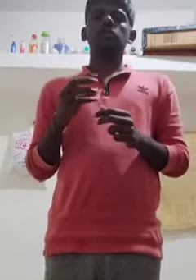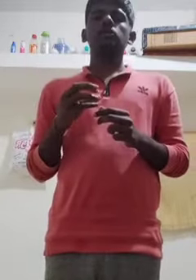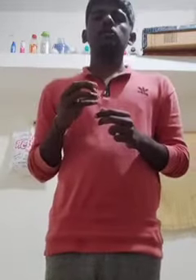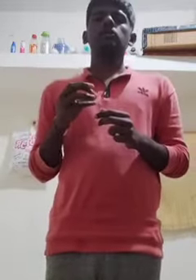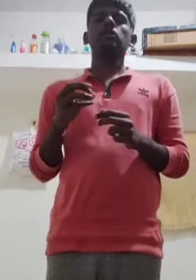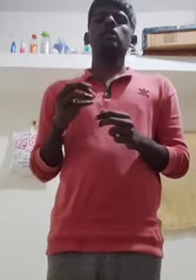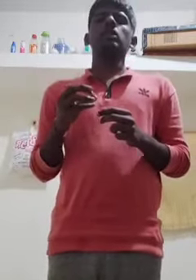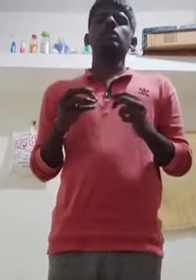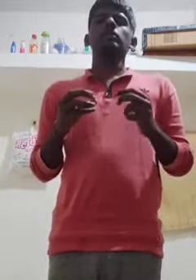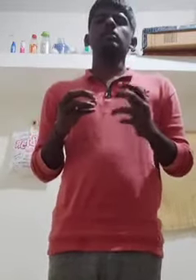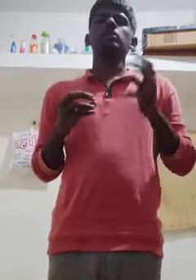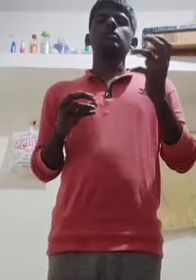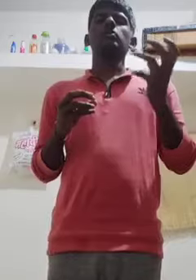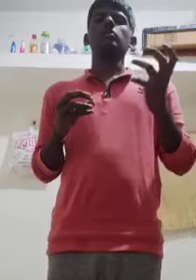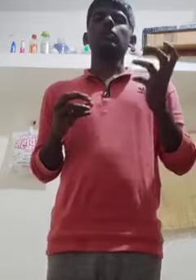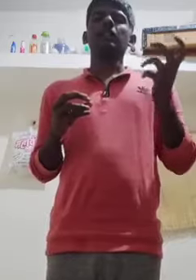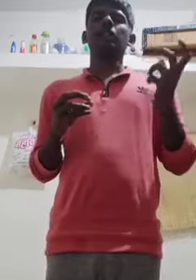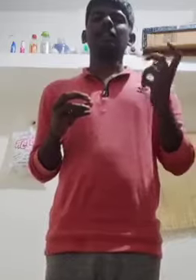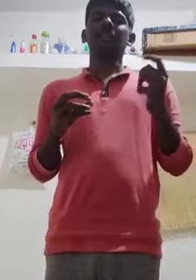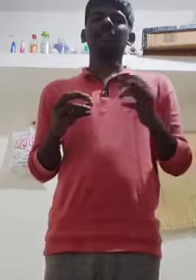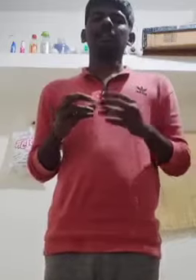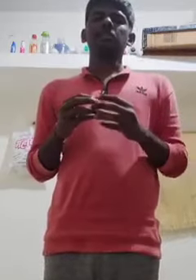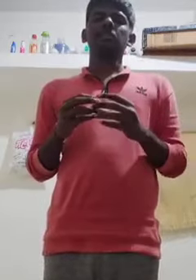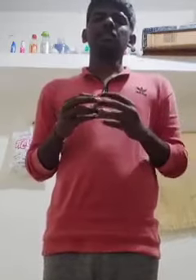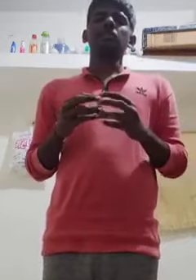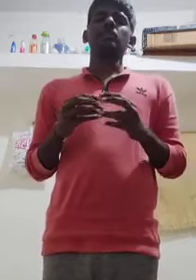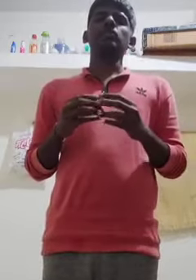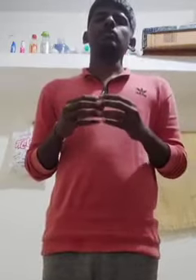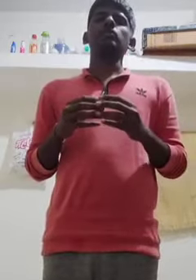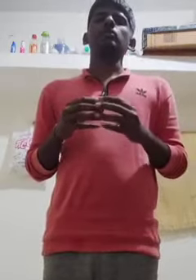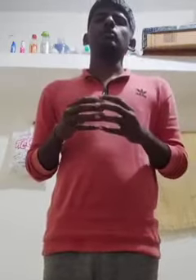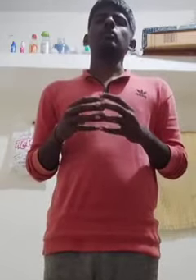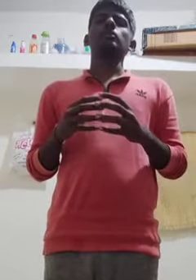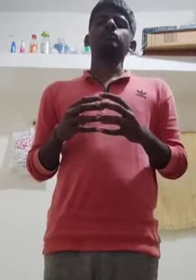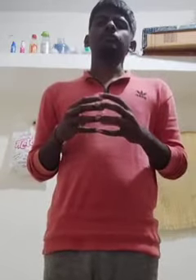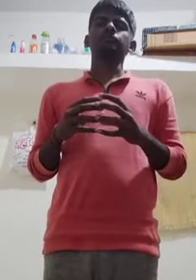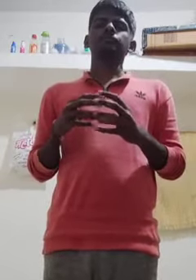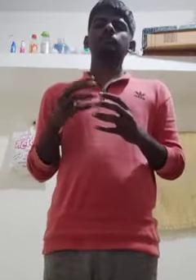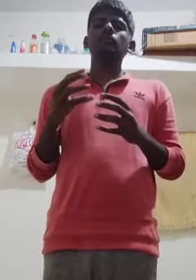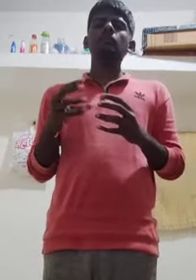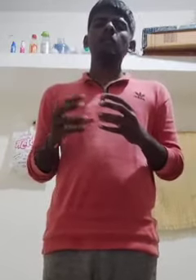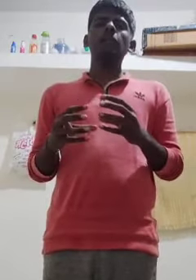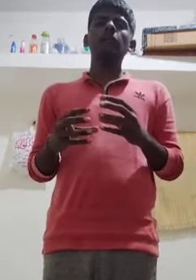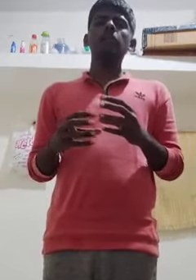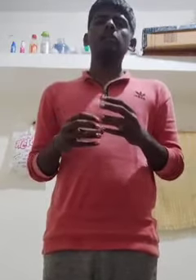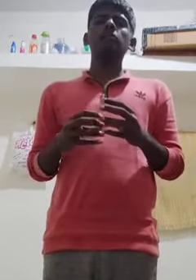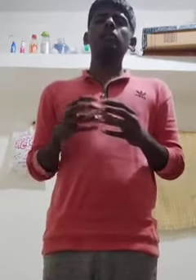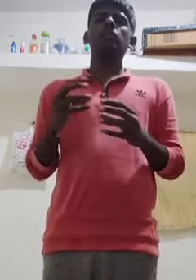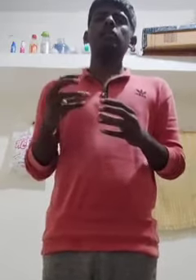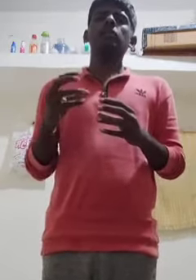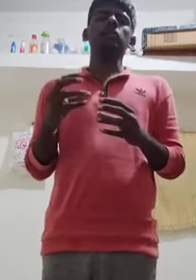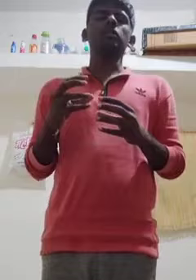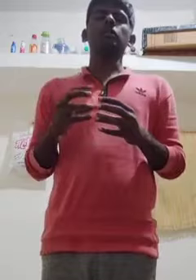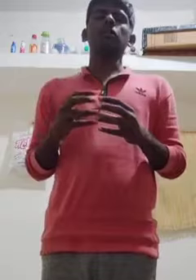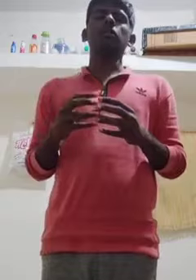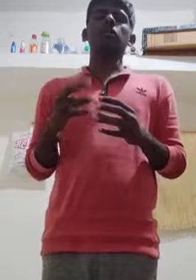which is a mathematical method, which is used to find the number of the power of